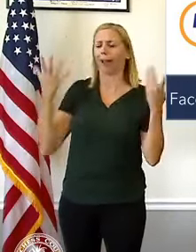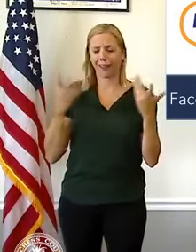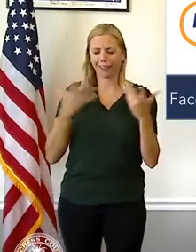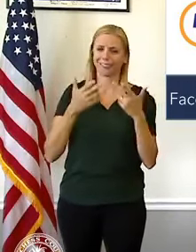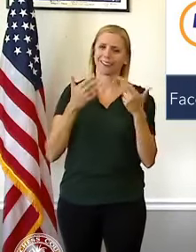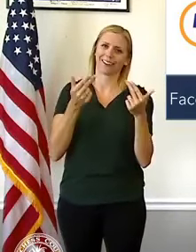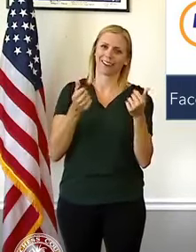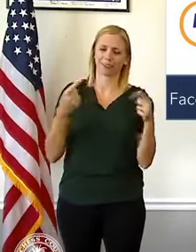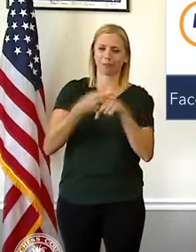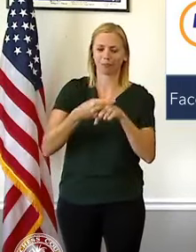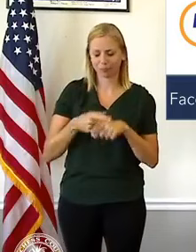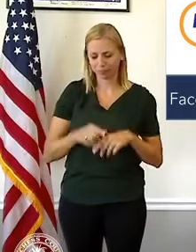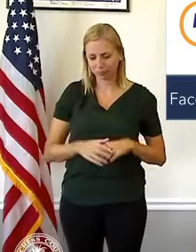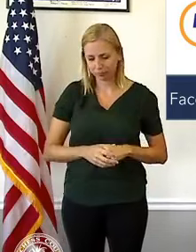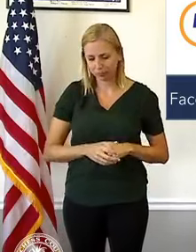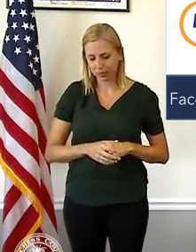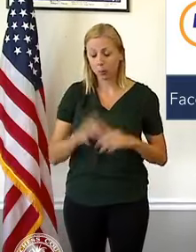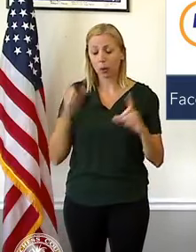posted.